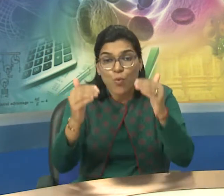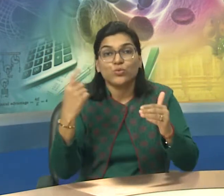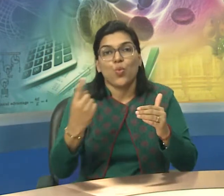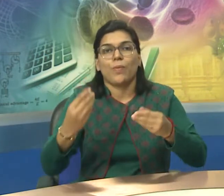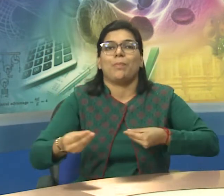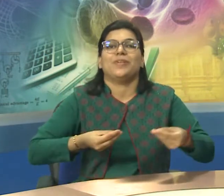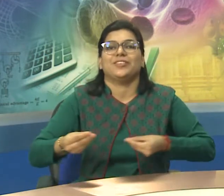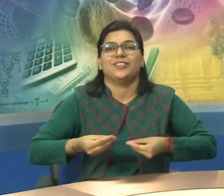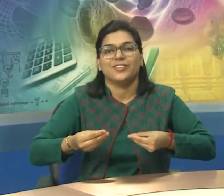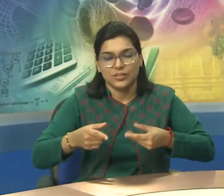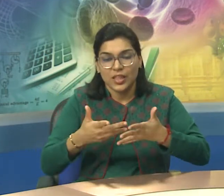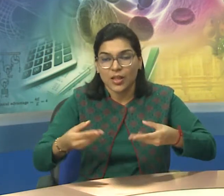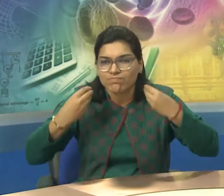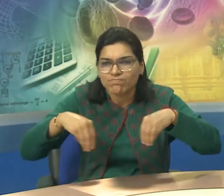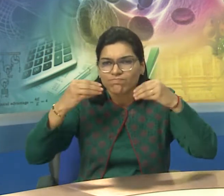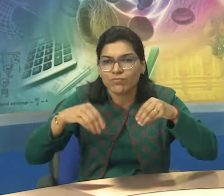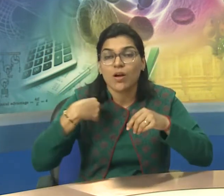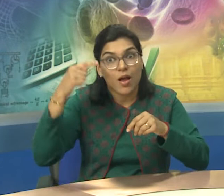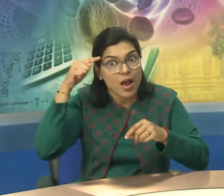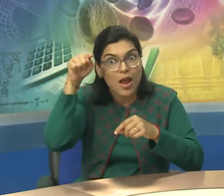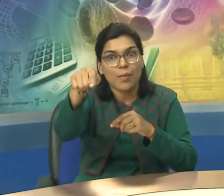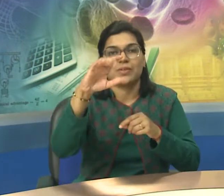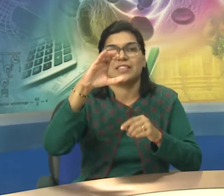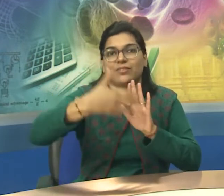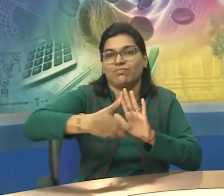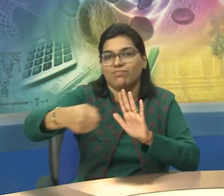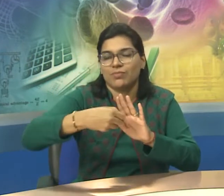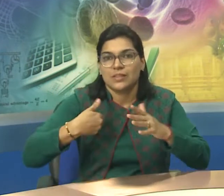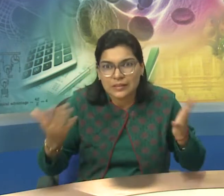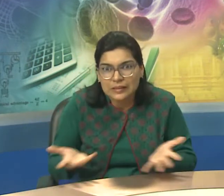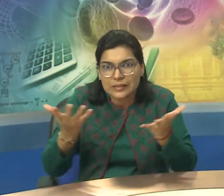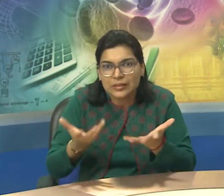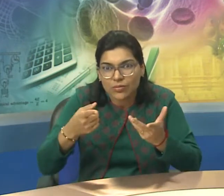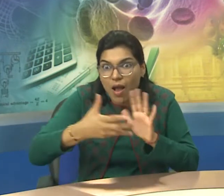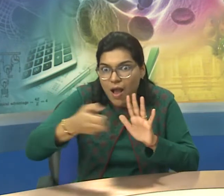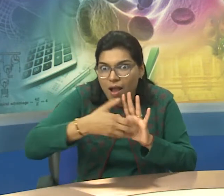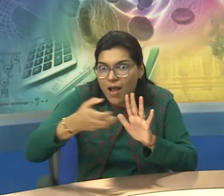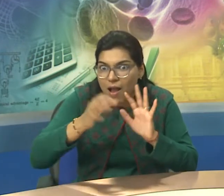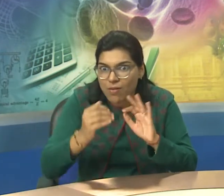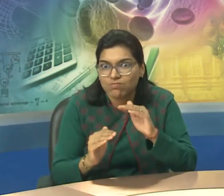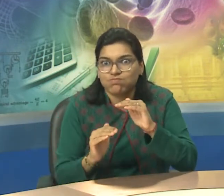The management is free to devote more time to